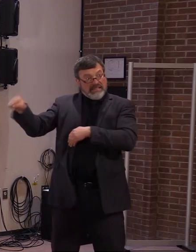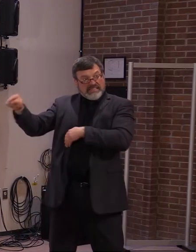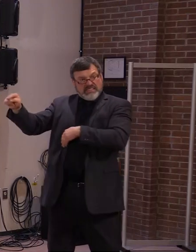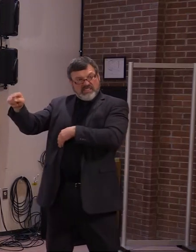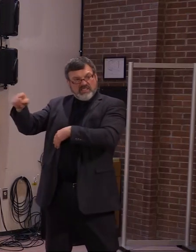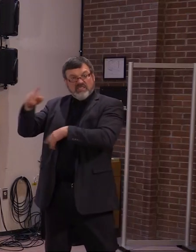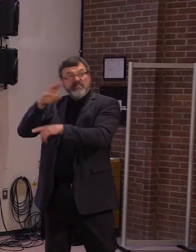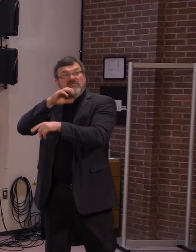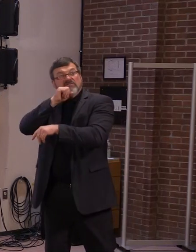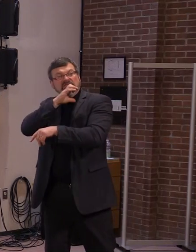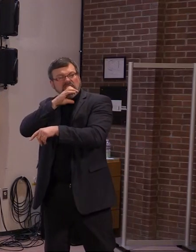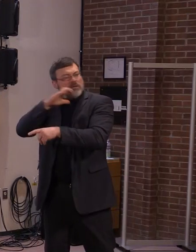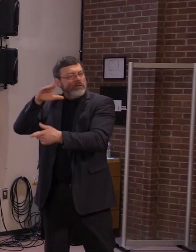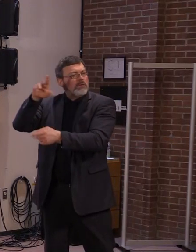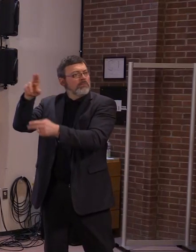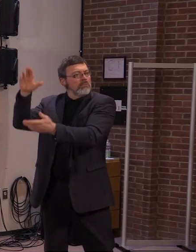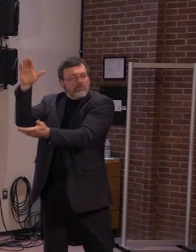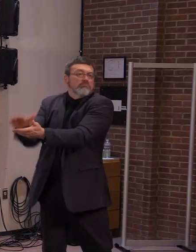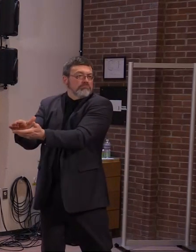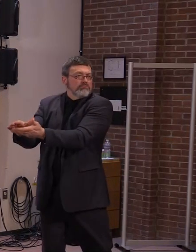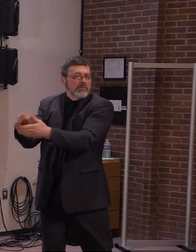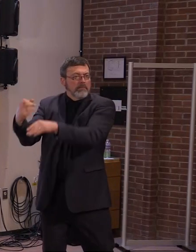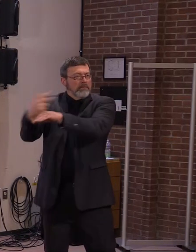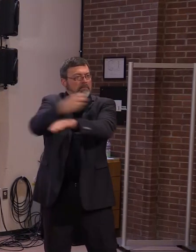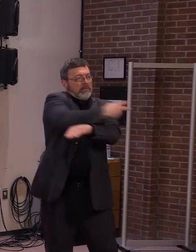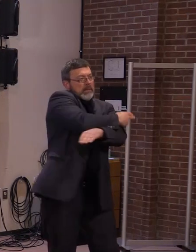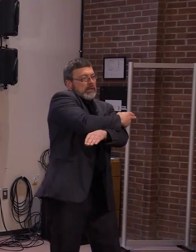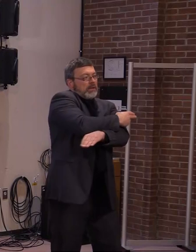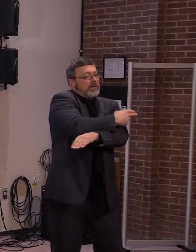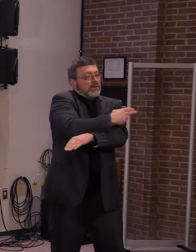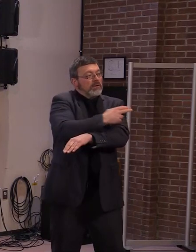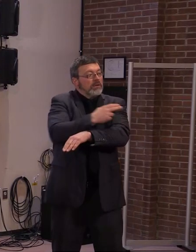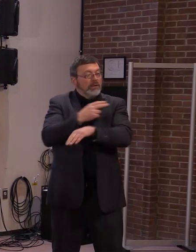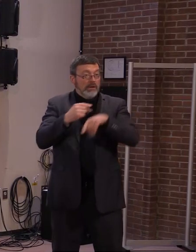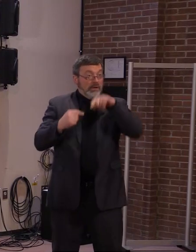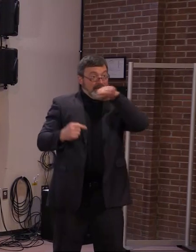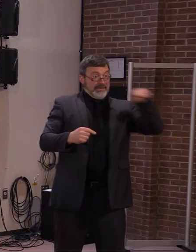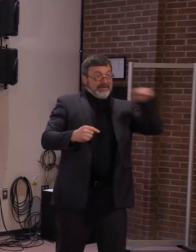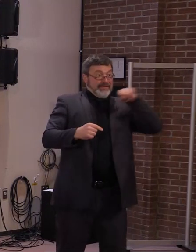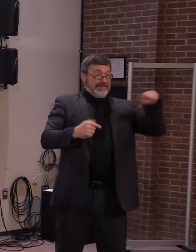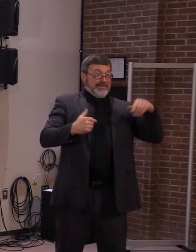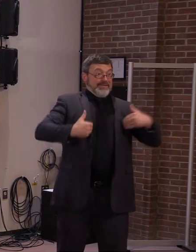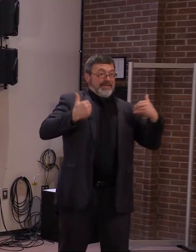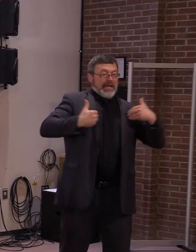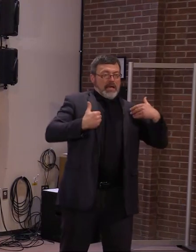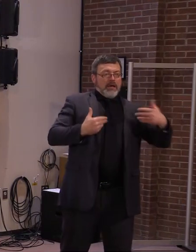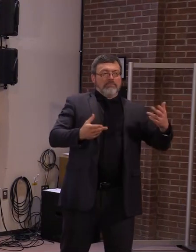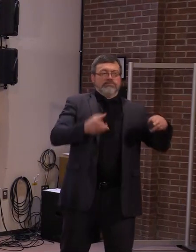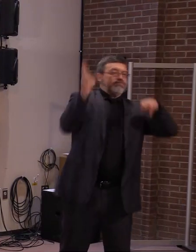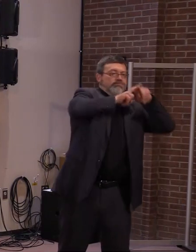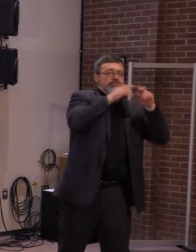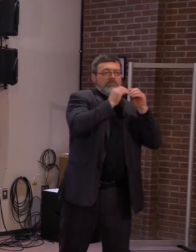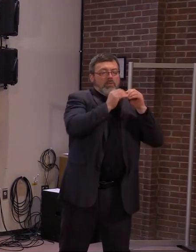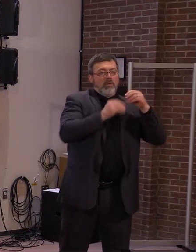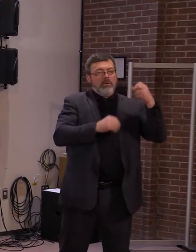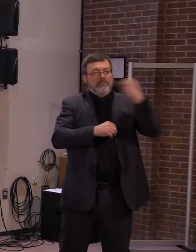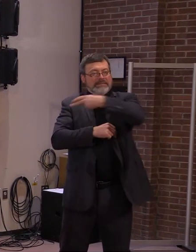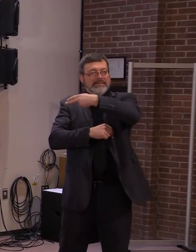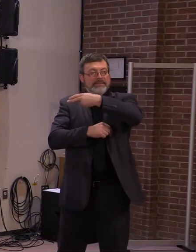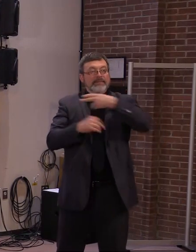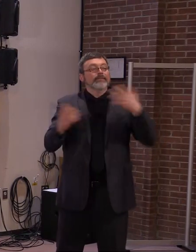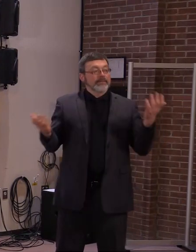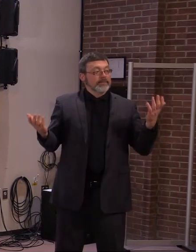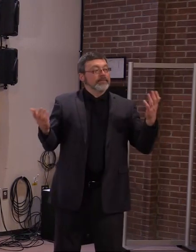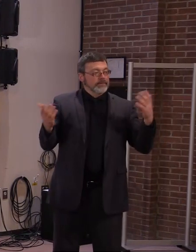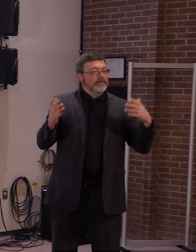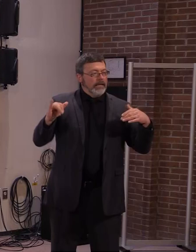move pretty similar with each other and are considerably higher than those older, more vulnerable age groups. But at the same time, we do want to look at this closely because